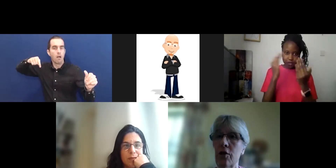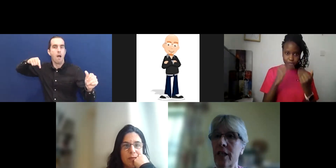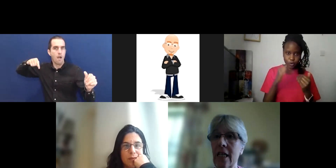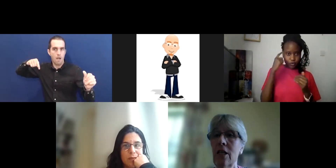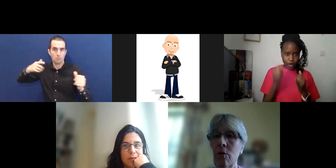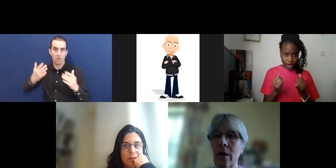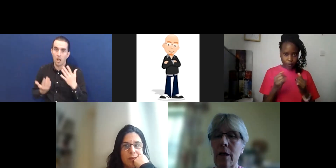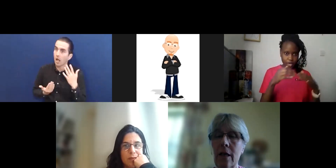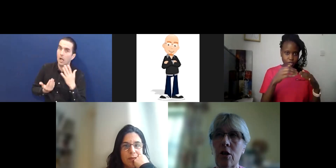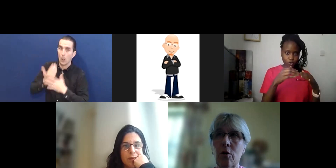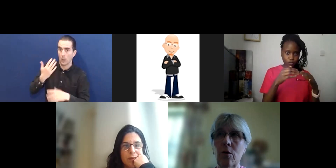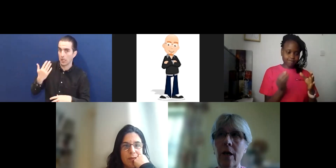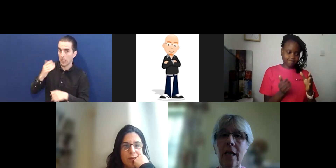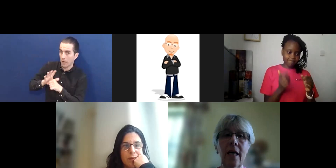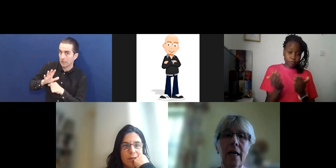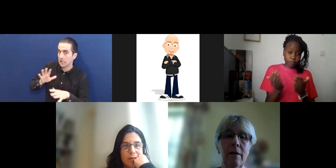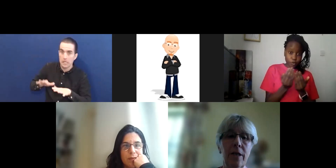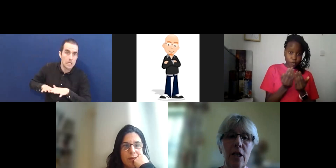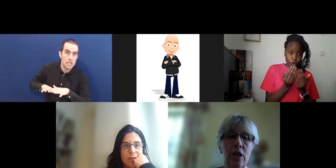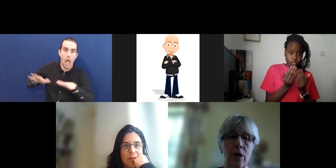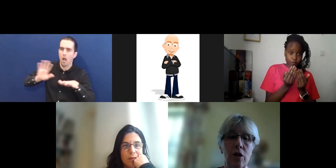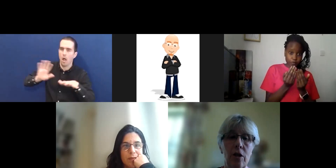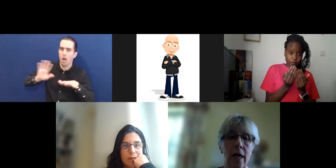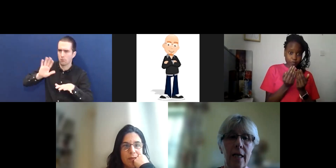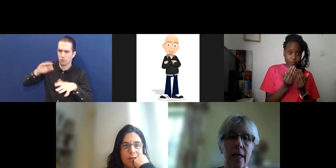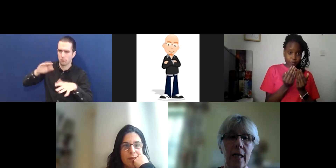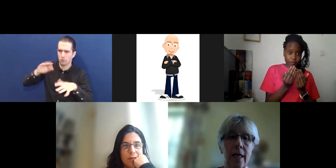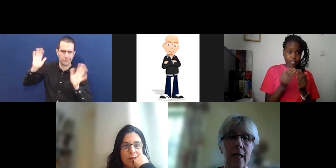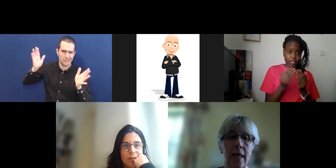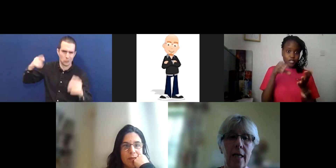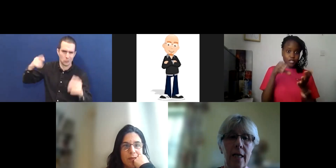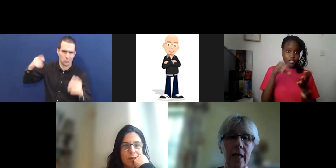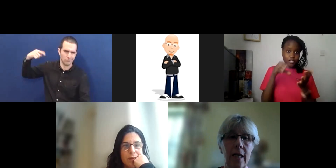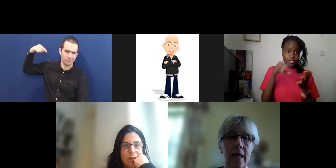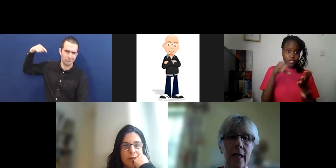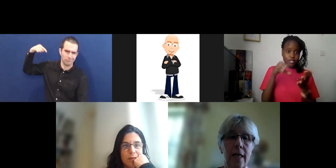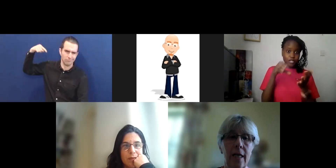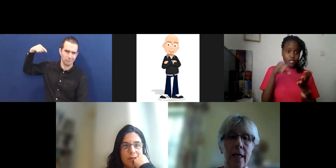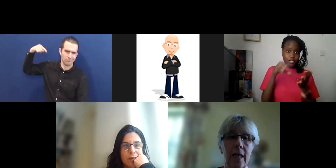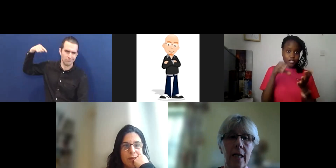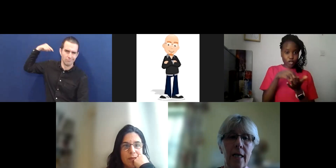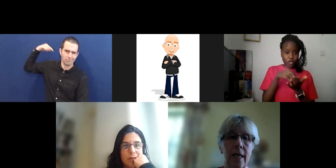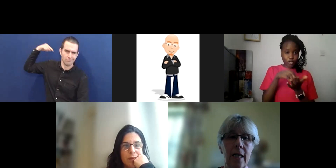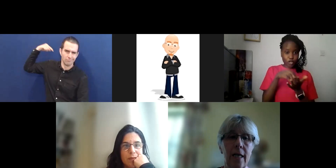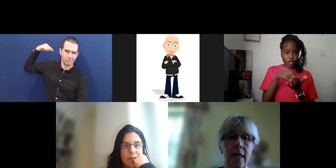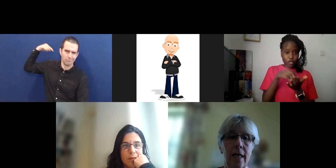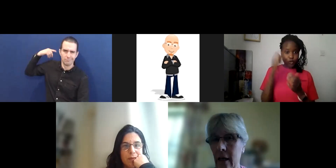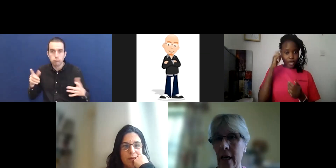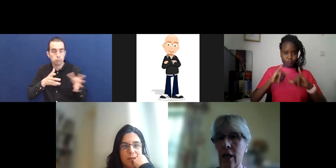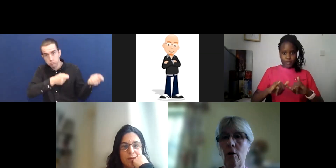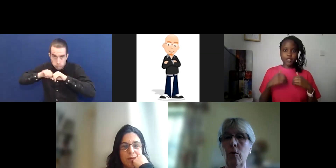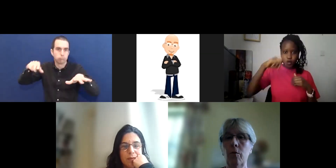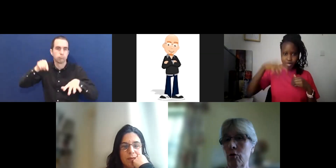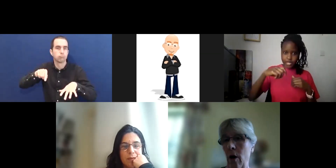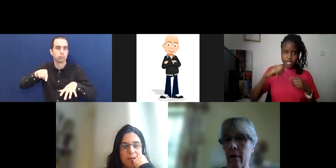of catapulted into this situation. And I do think it's here to stay. So